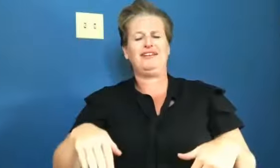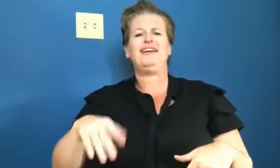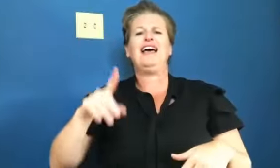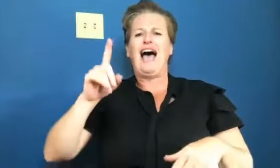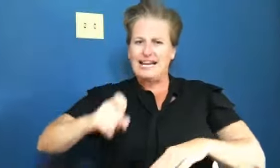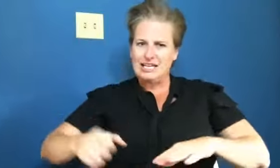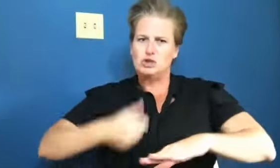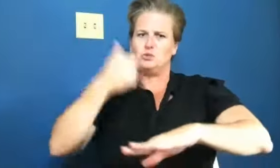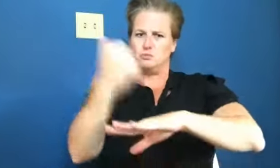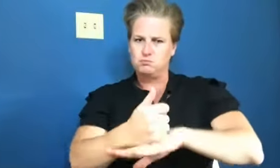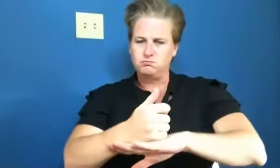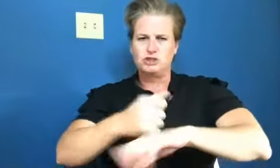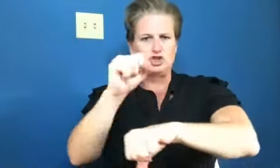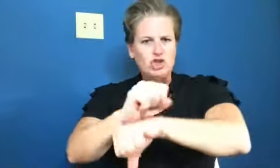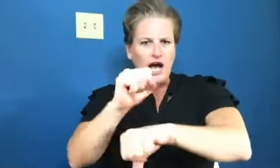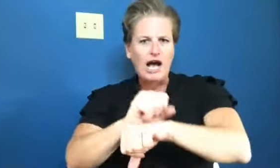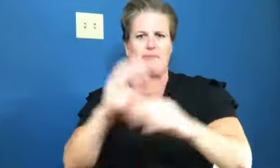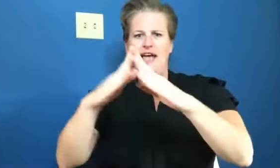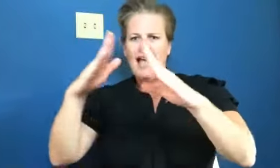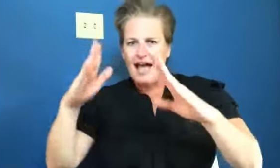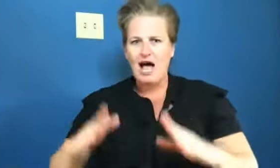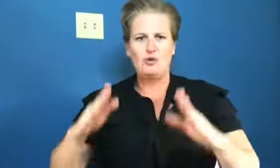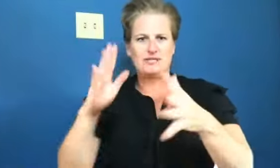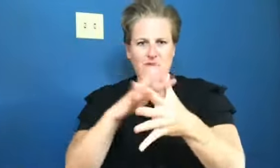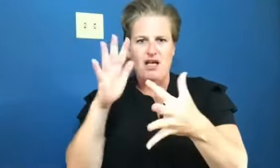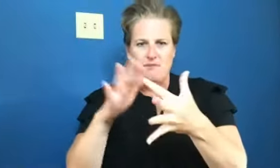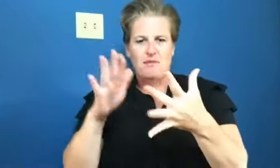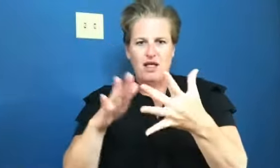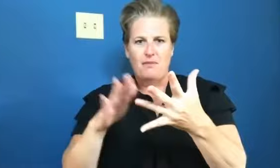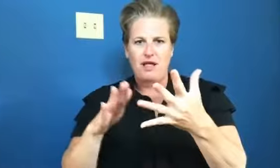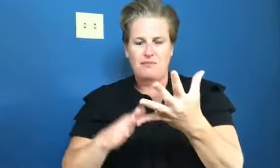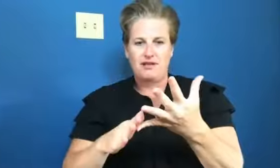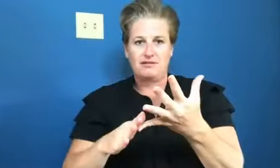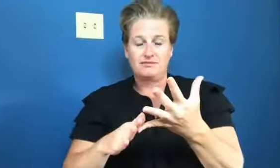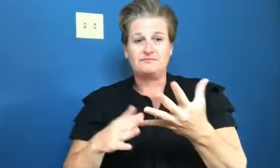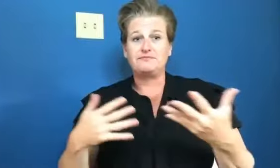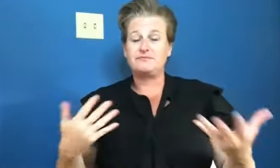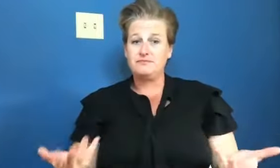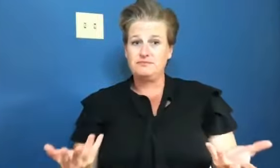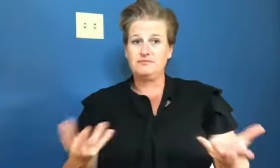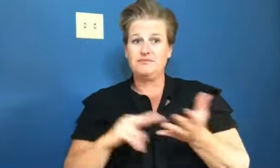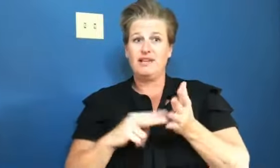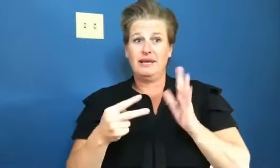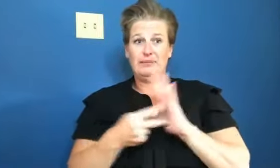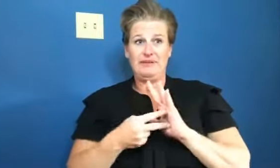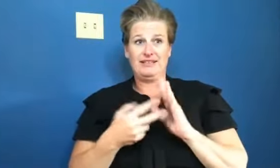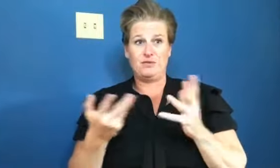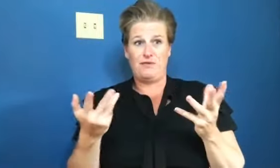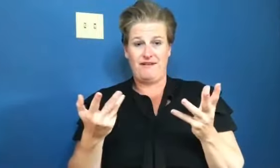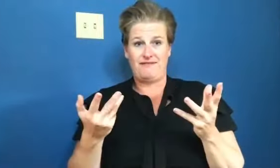job. I got to figure out where I'm living. I got to figure out all these things. And really what that is evidence of is that I don't have a higher power that I